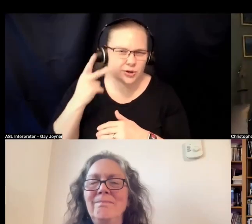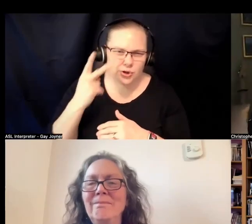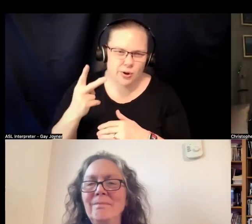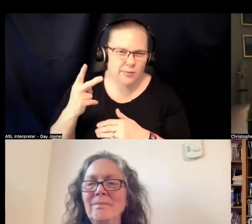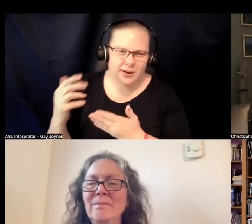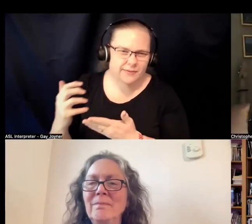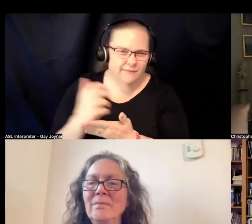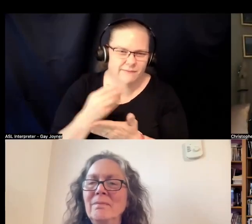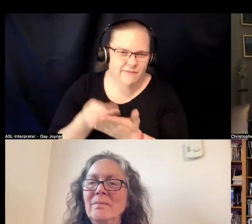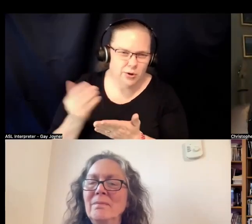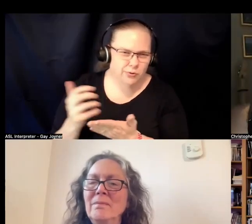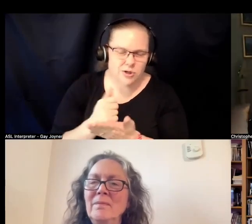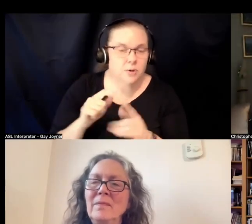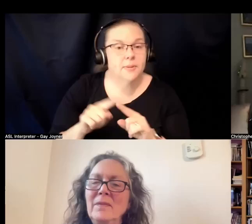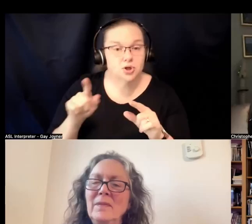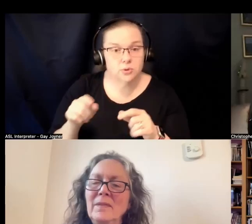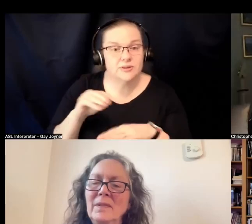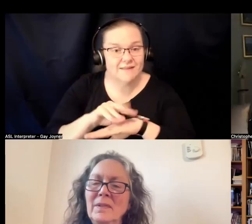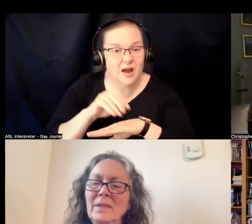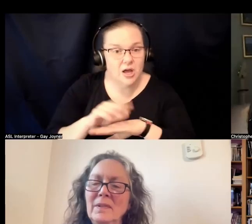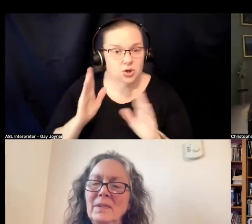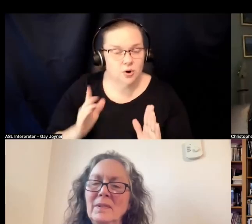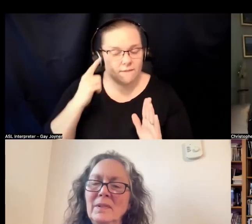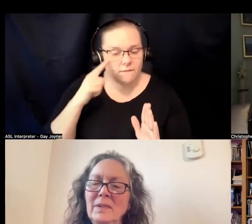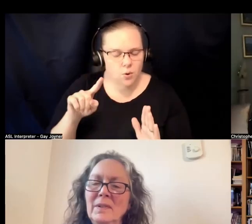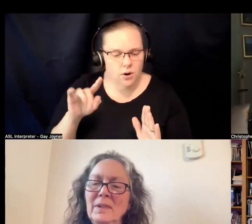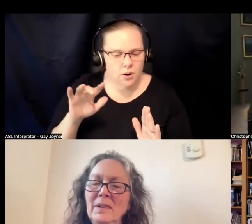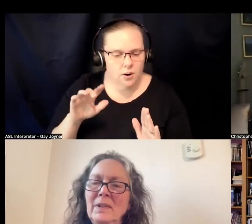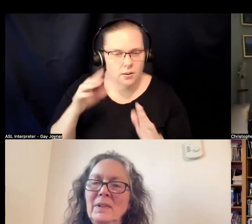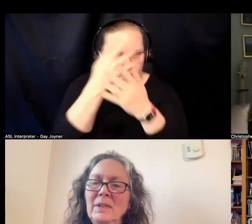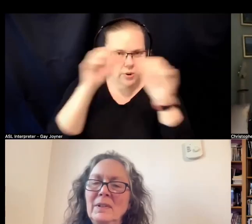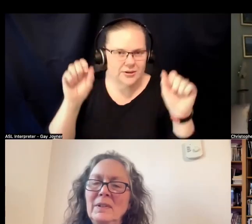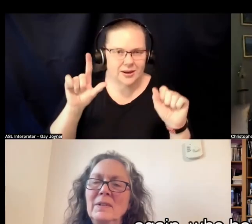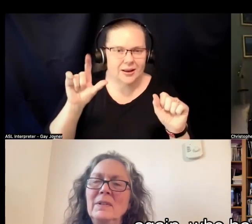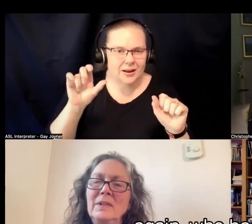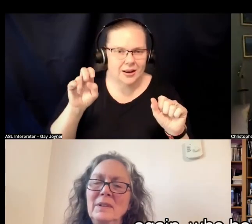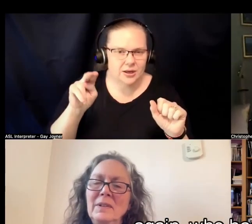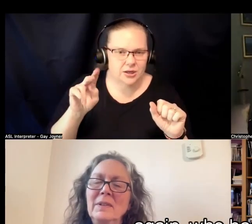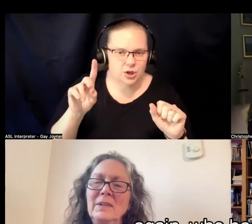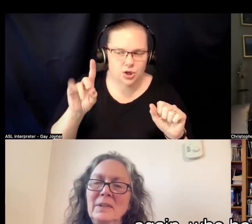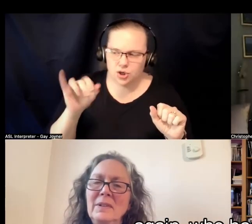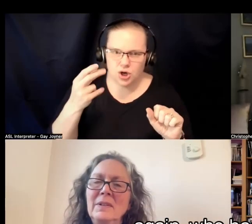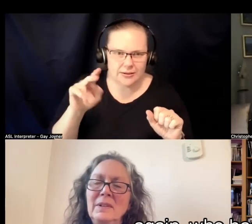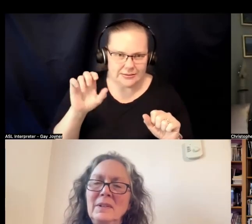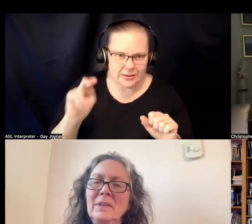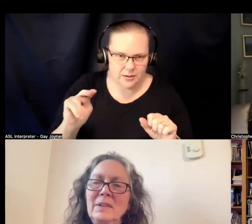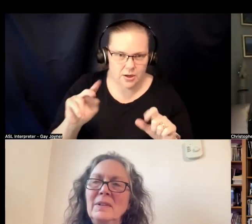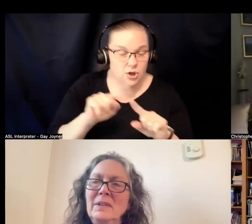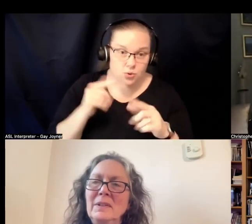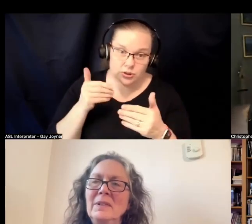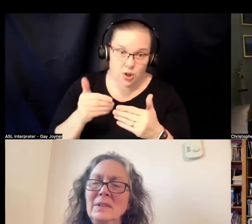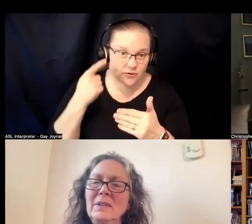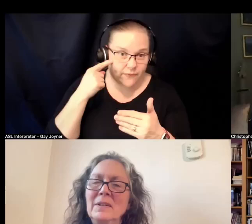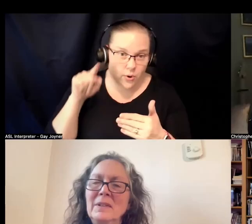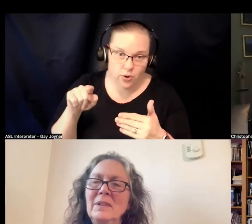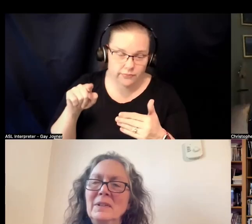but she went on to be an advisor to President Lyndon Johnson, again, who had been a very close friend to her for many, many